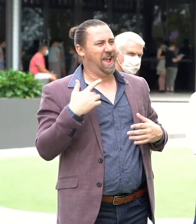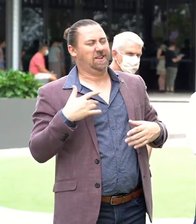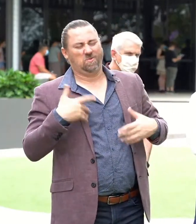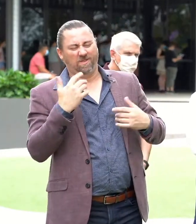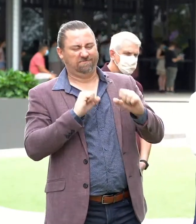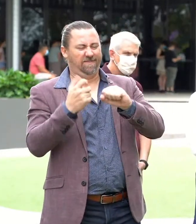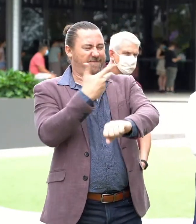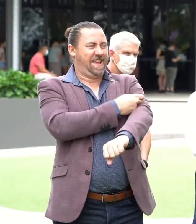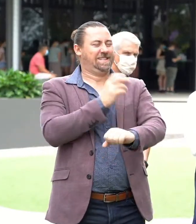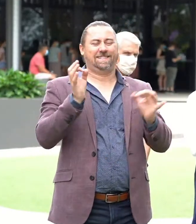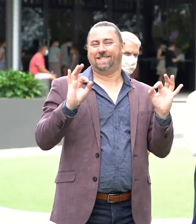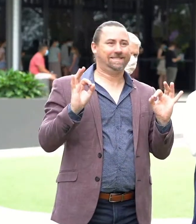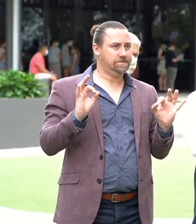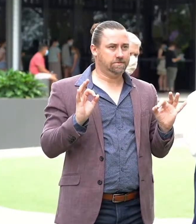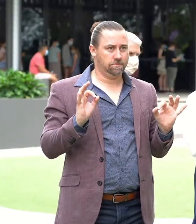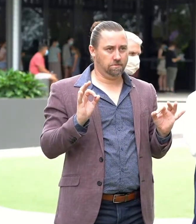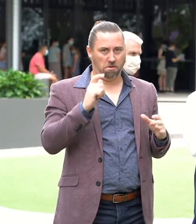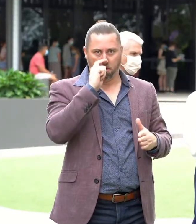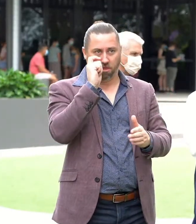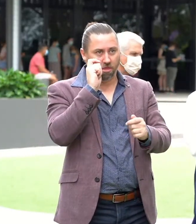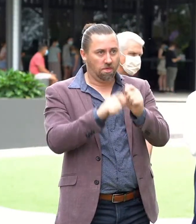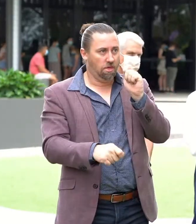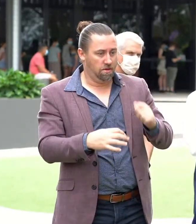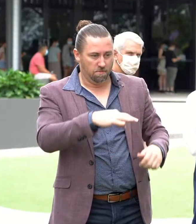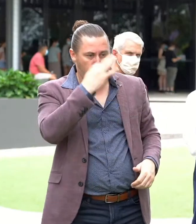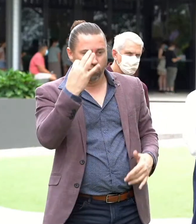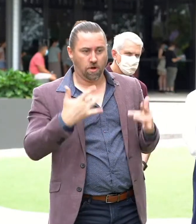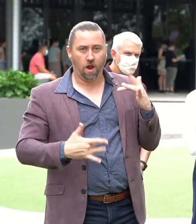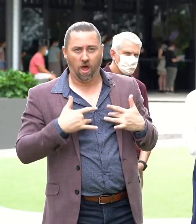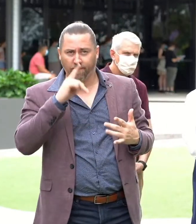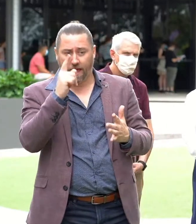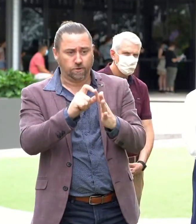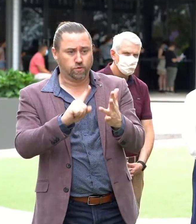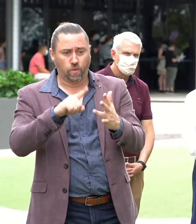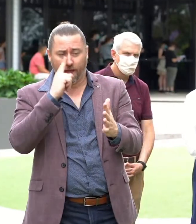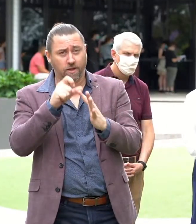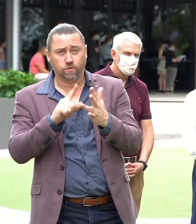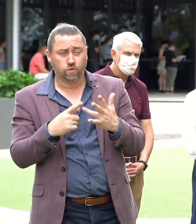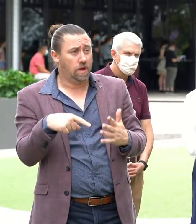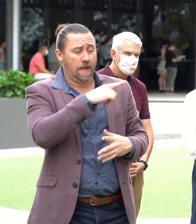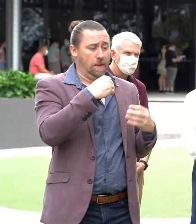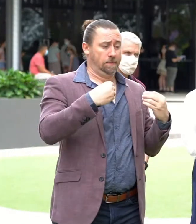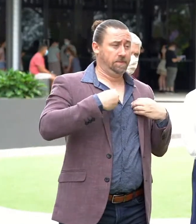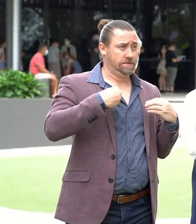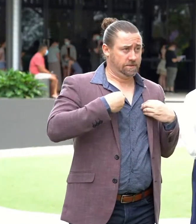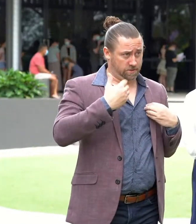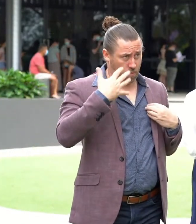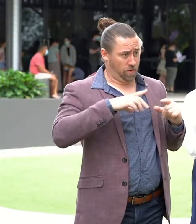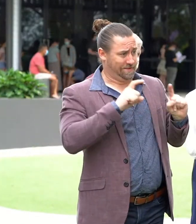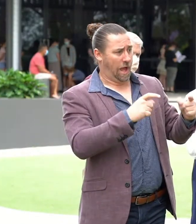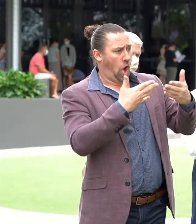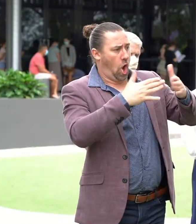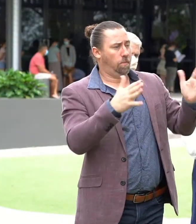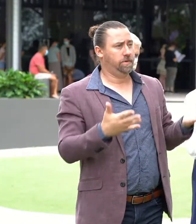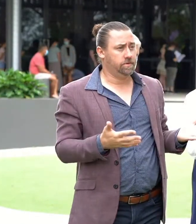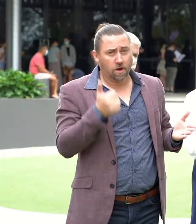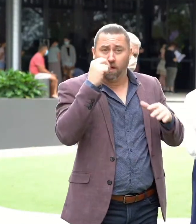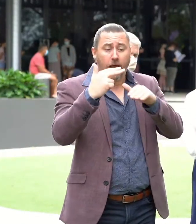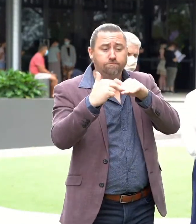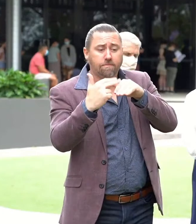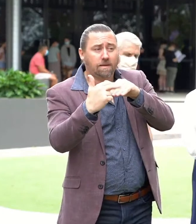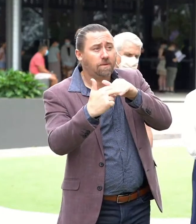their staff and their customers and clients safe by opening their doors to only vaccinated people. I know there's a lot of beauty